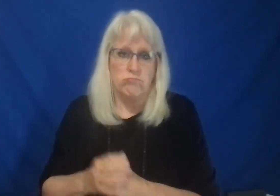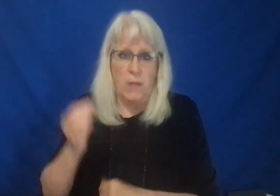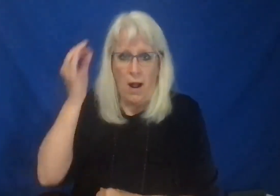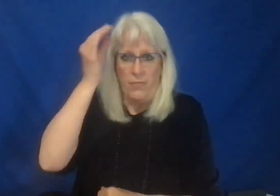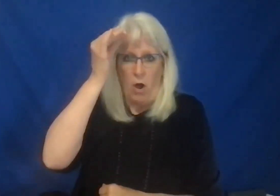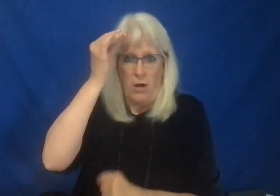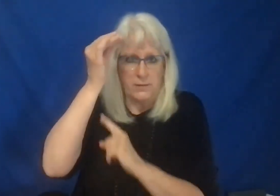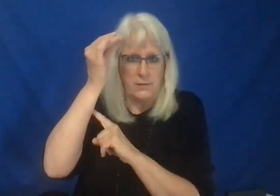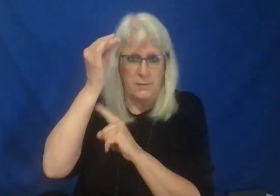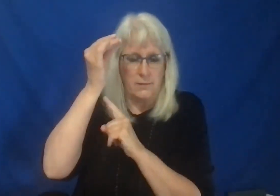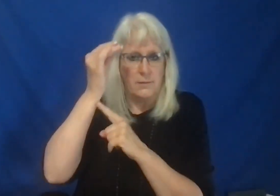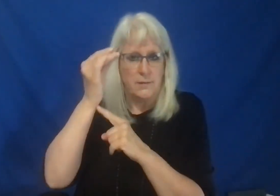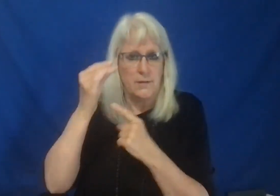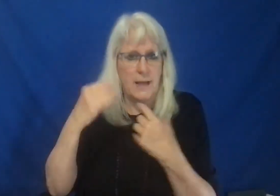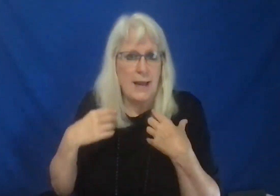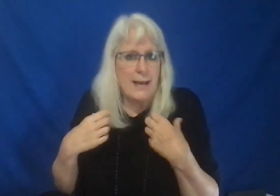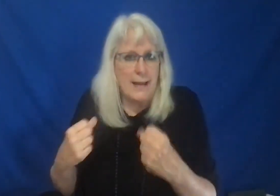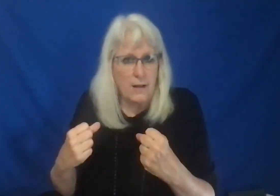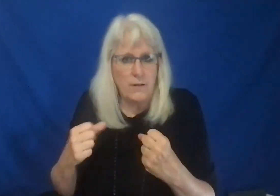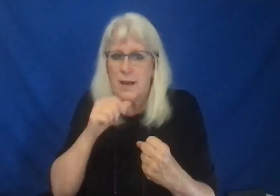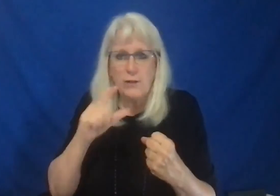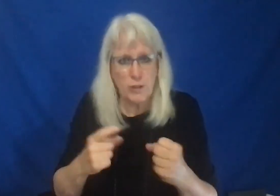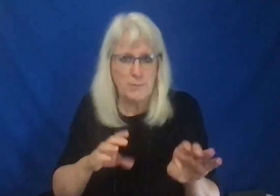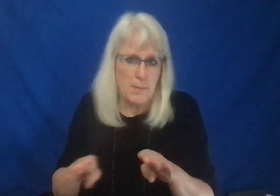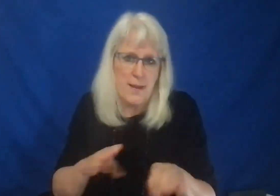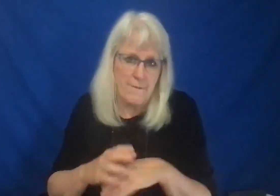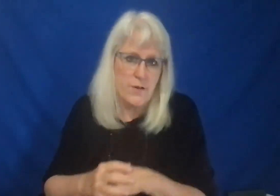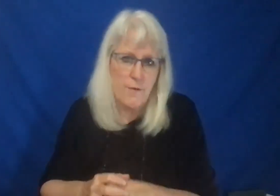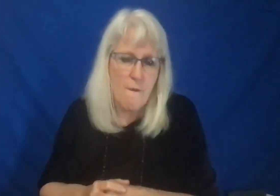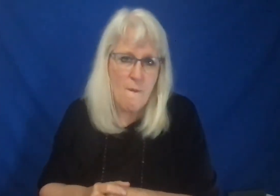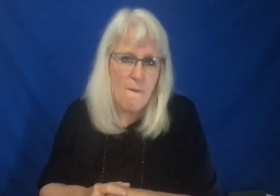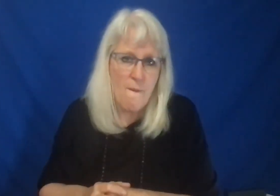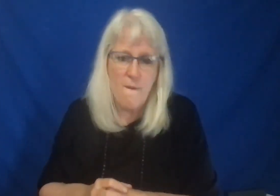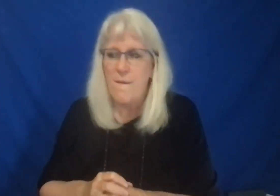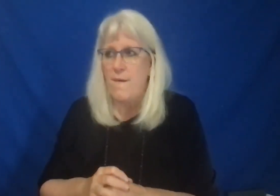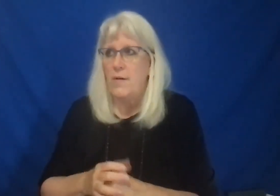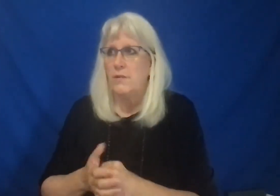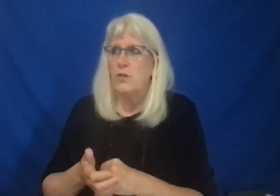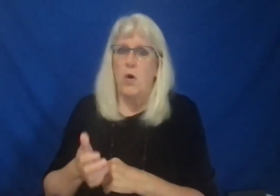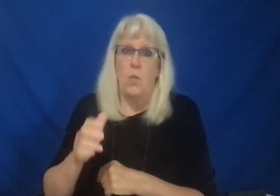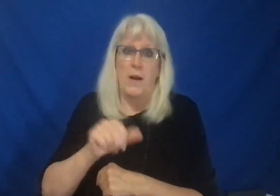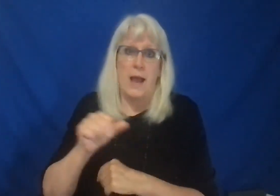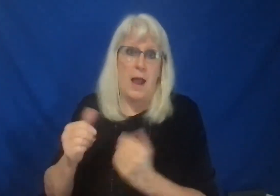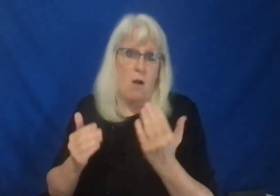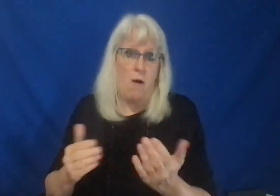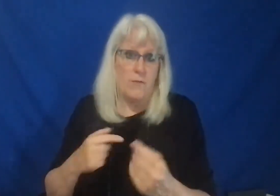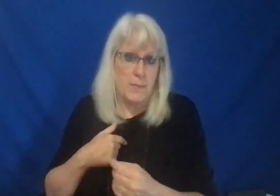heal along with my actions. And I think that what Alcoholics Anonymous is offering me when I use these